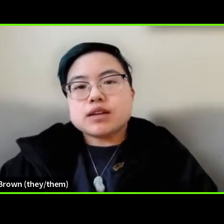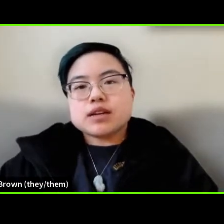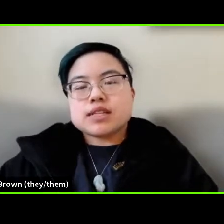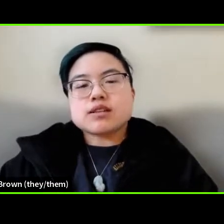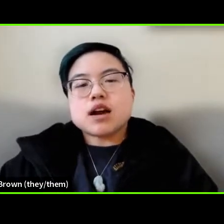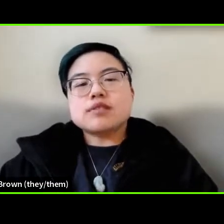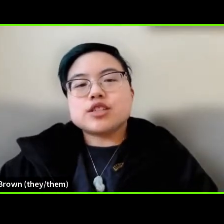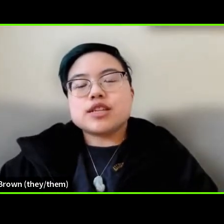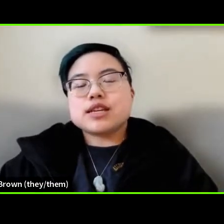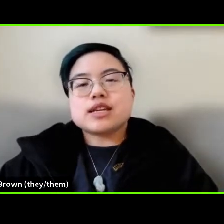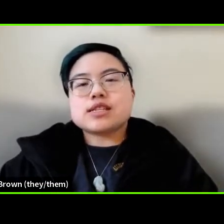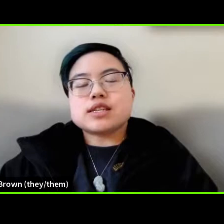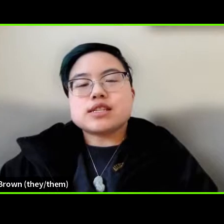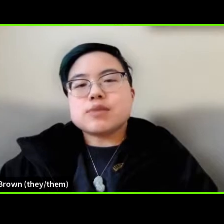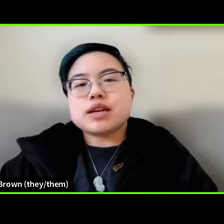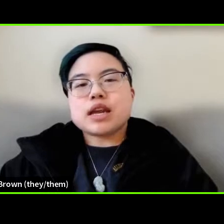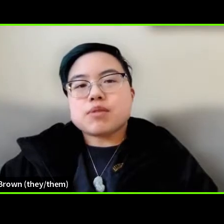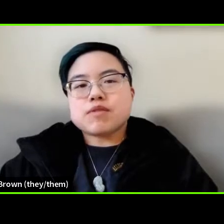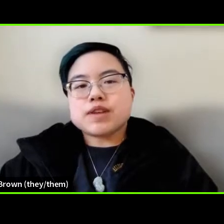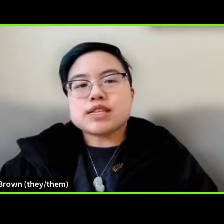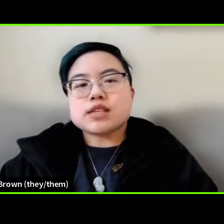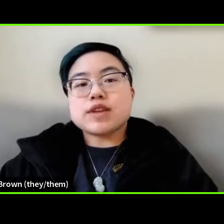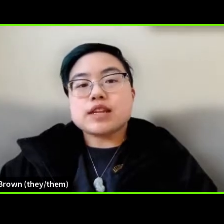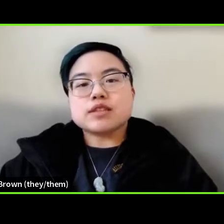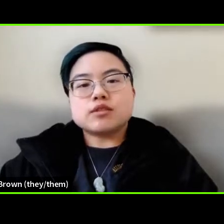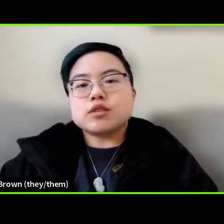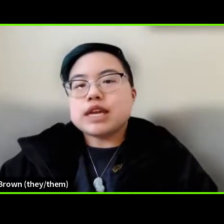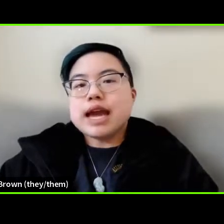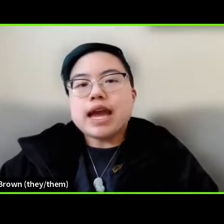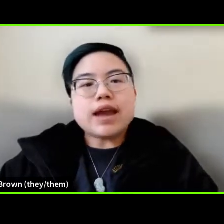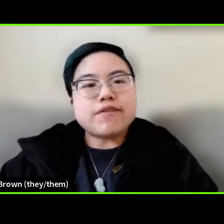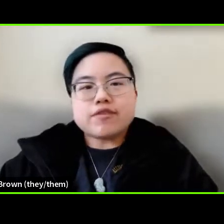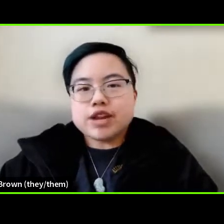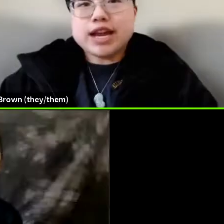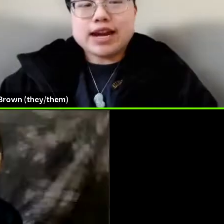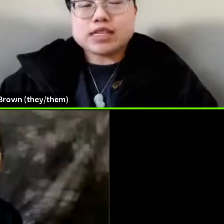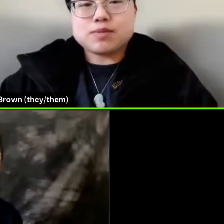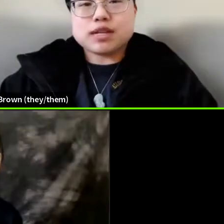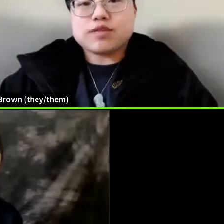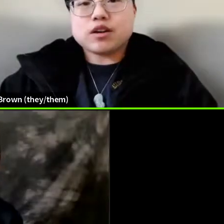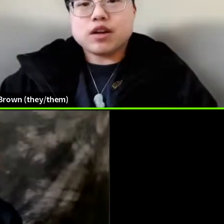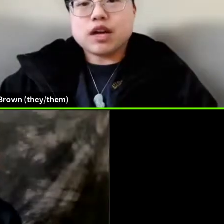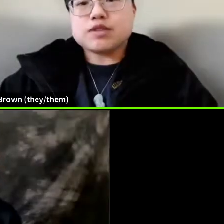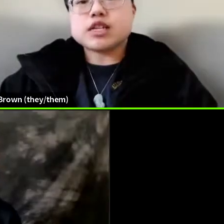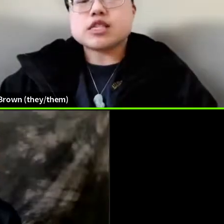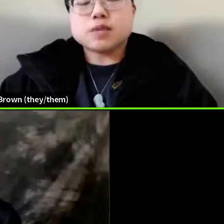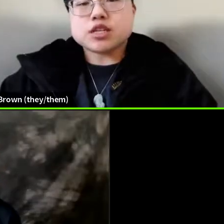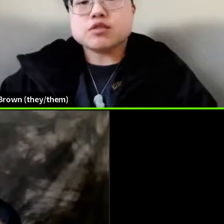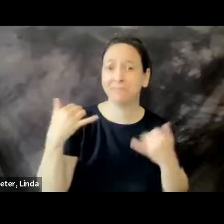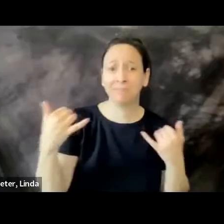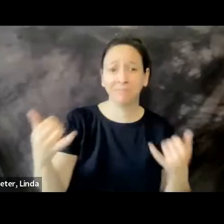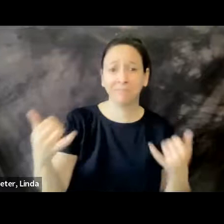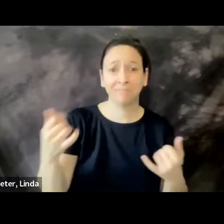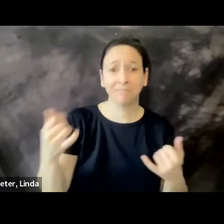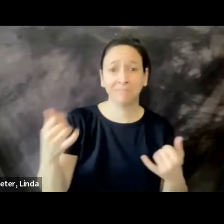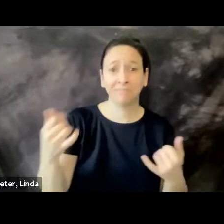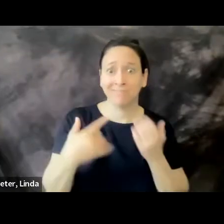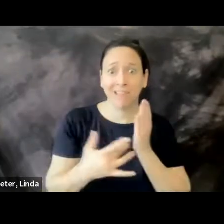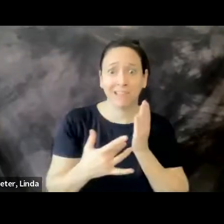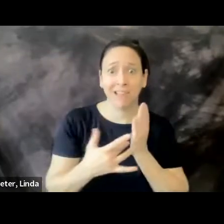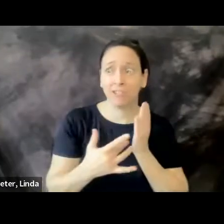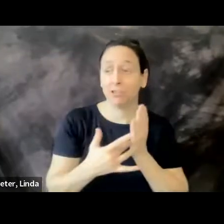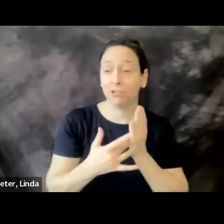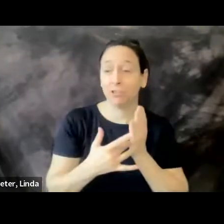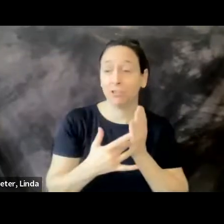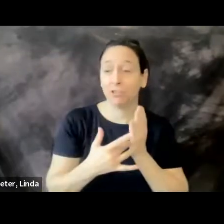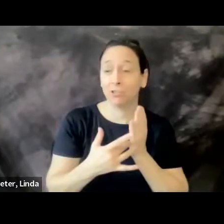pandemic, technology is endemic and pervasive in literally every aspect of our lives, and especially for our young